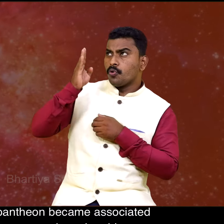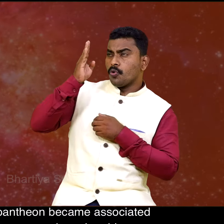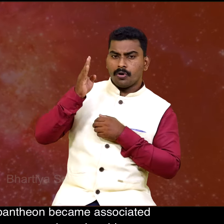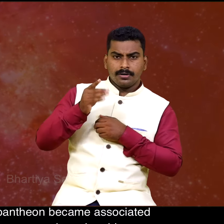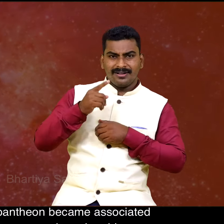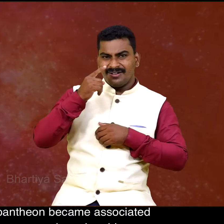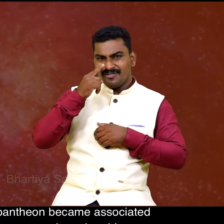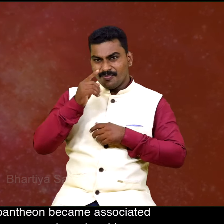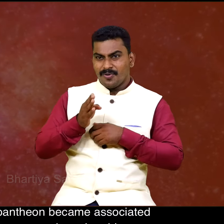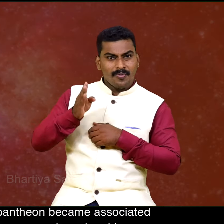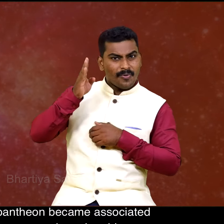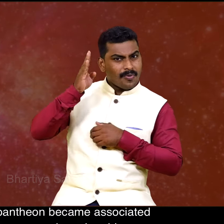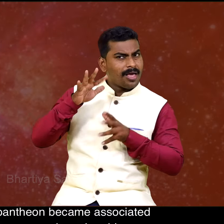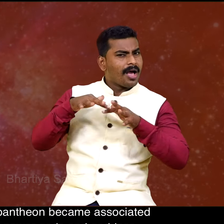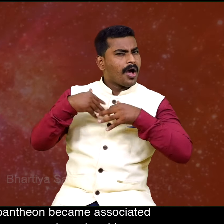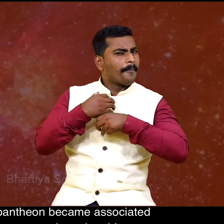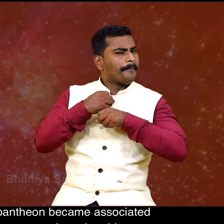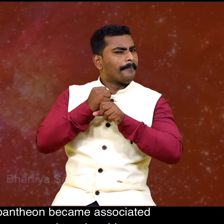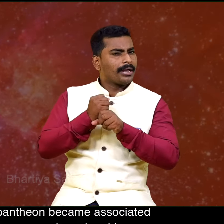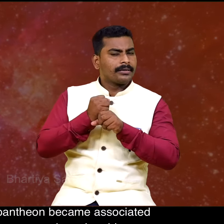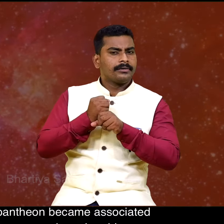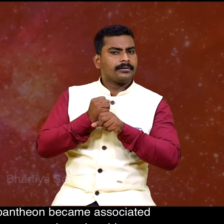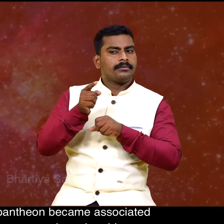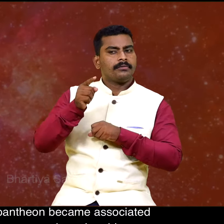with the gods and goddesses.